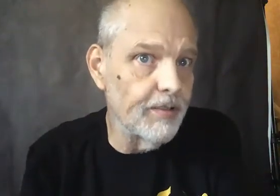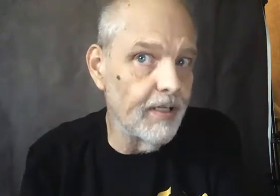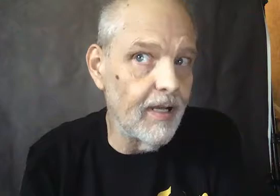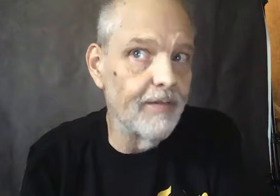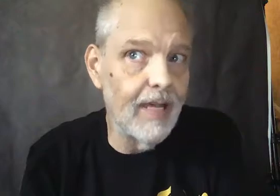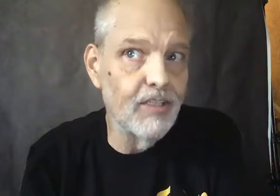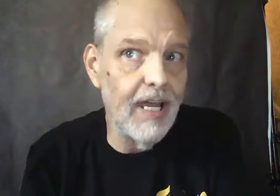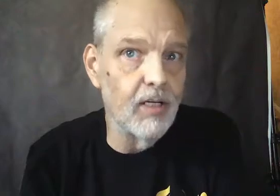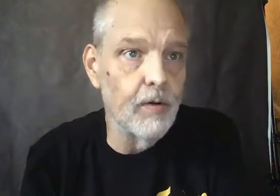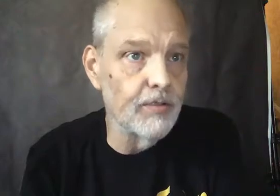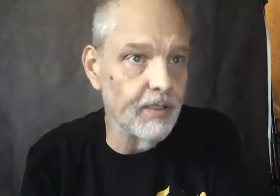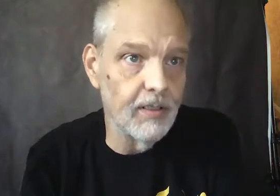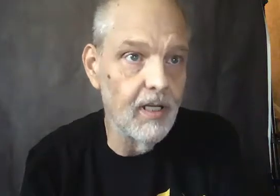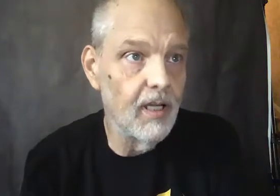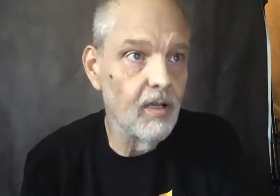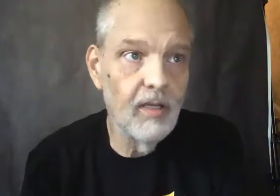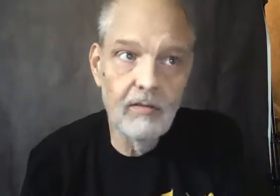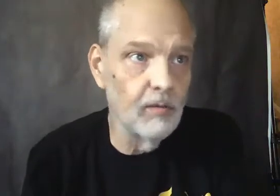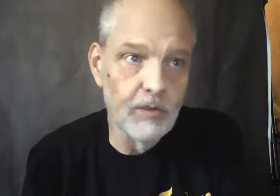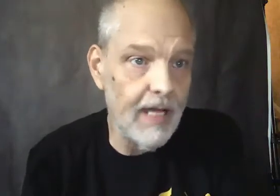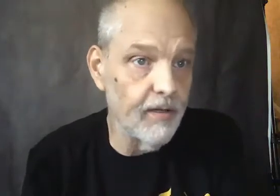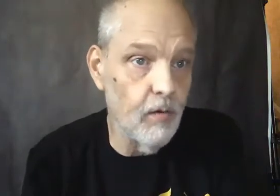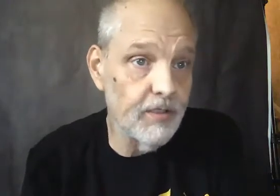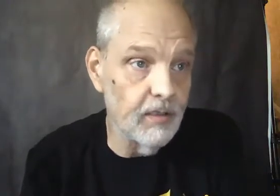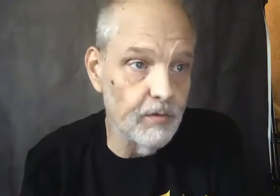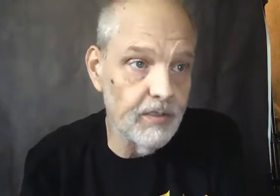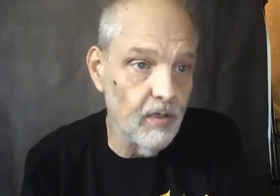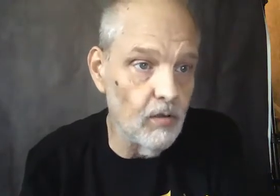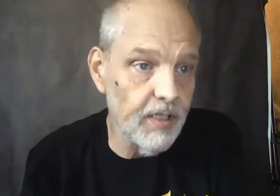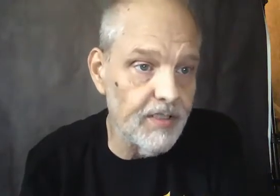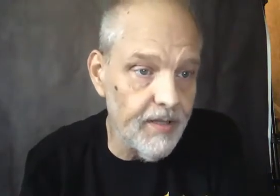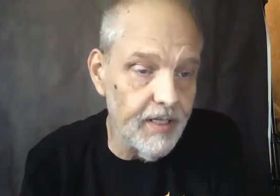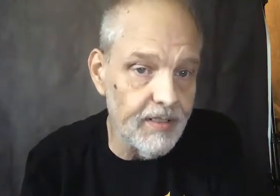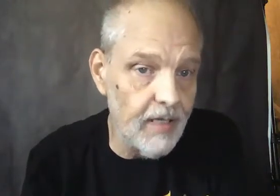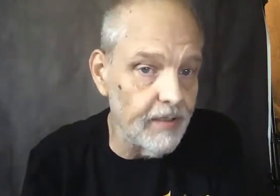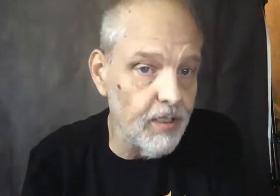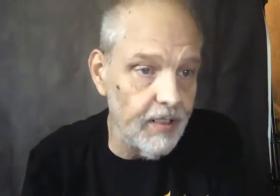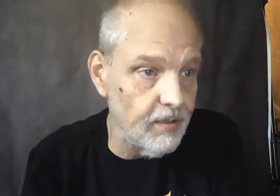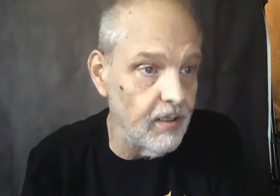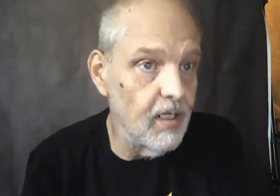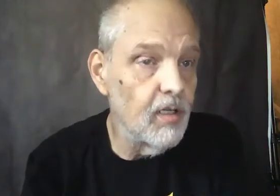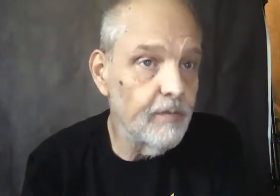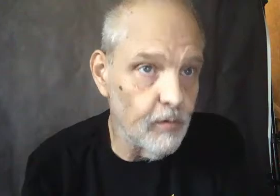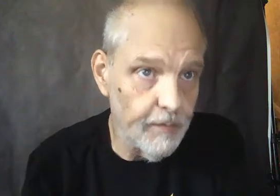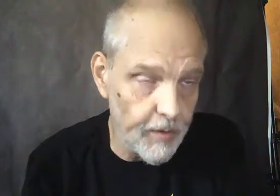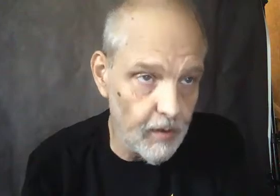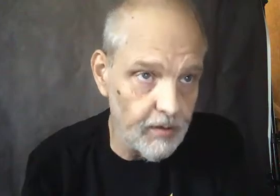person, a deaf educated person, was out of the question. There was no such thing as deaf education for a very long